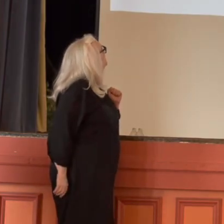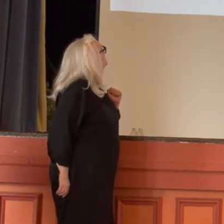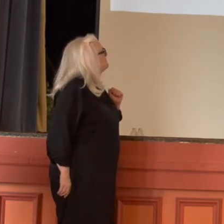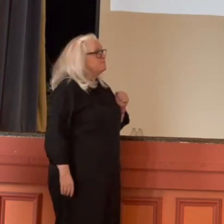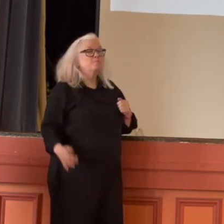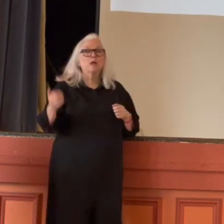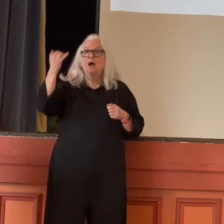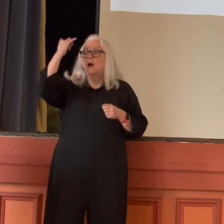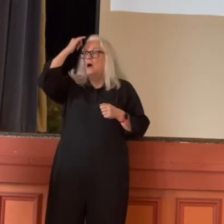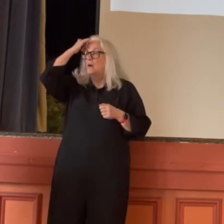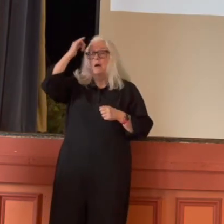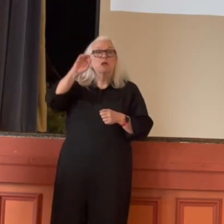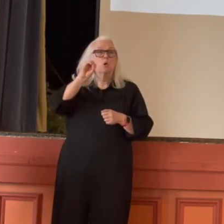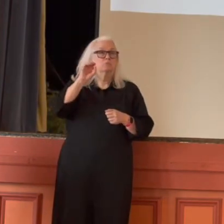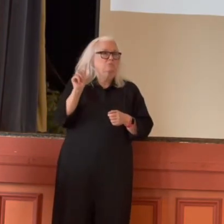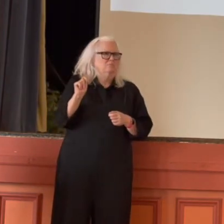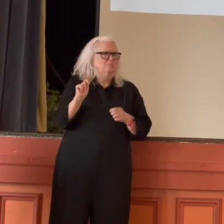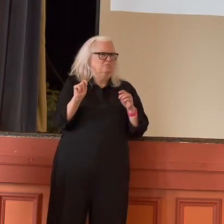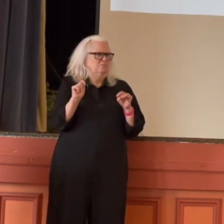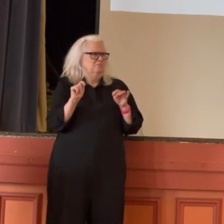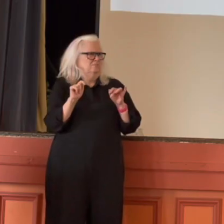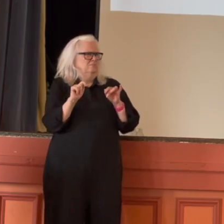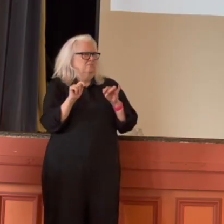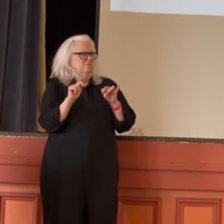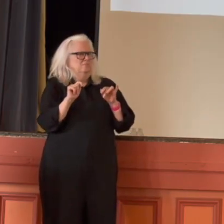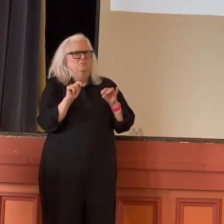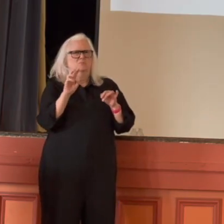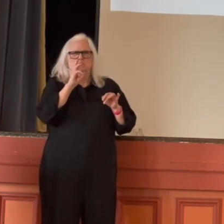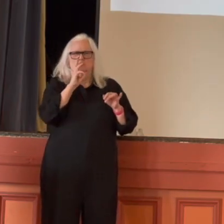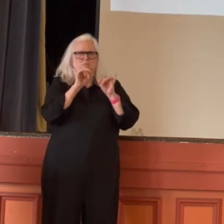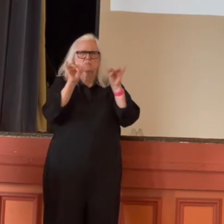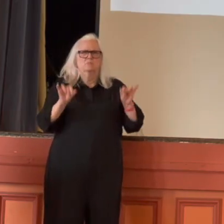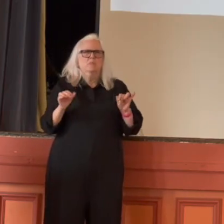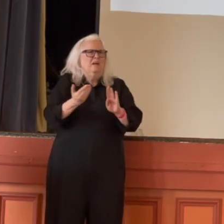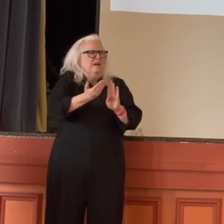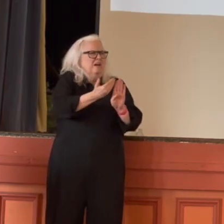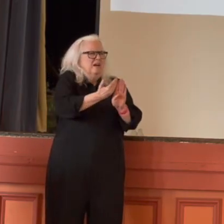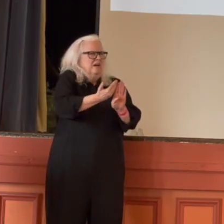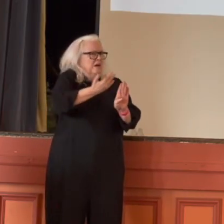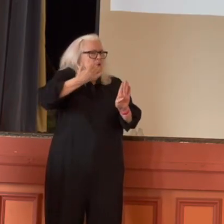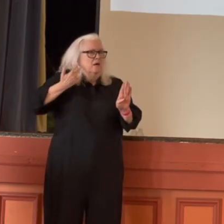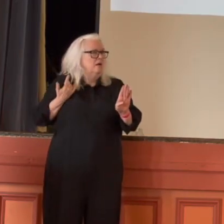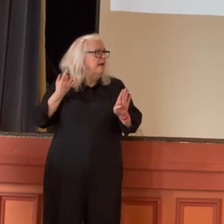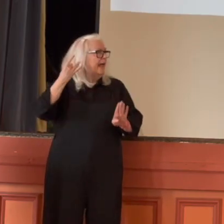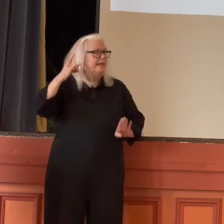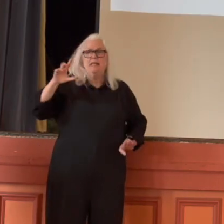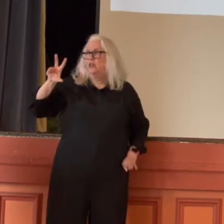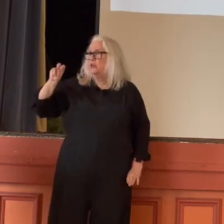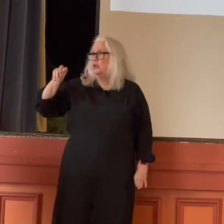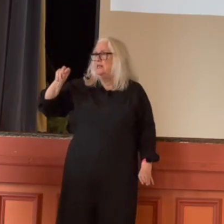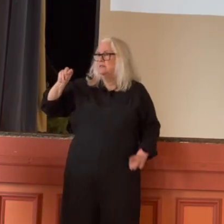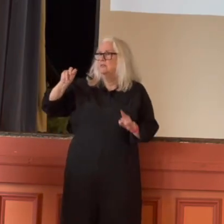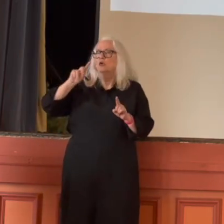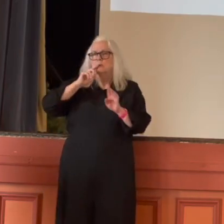Buffalo's sewer system goes back to the 1830s. Formally, it really goes